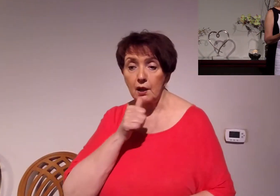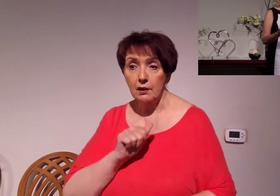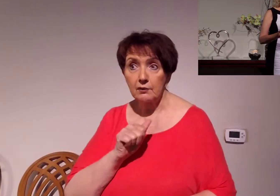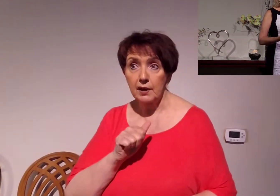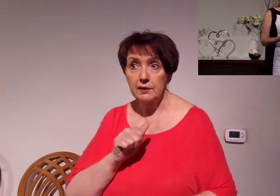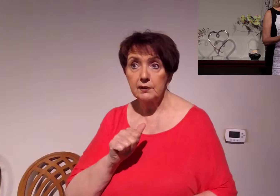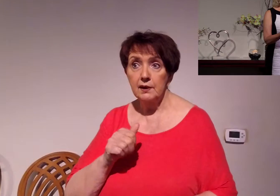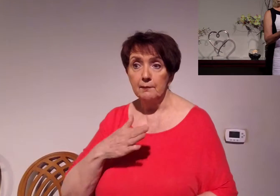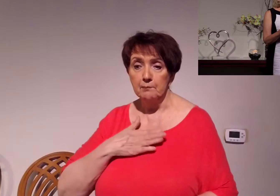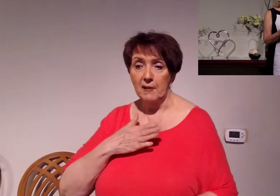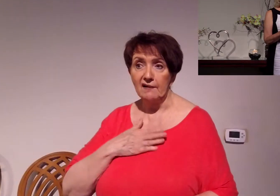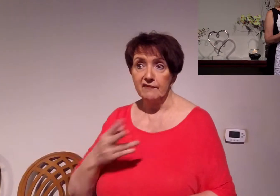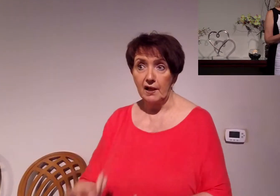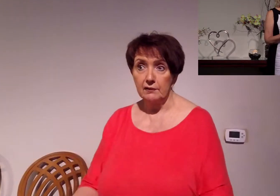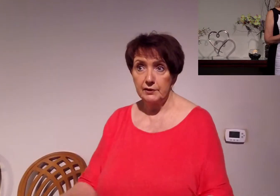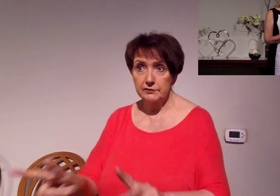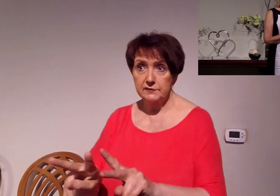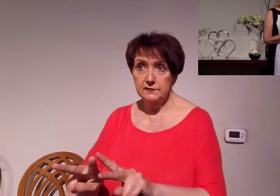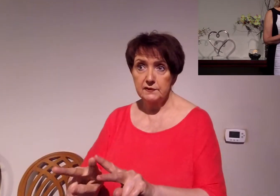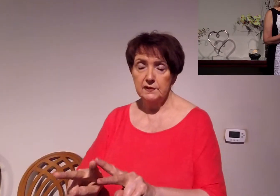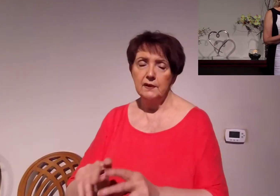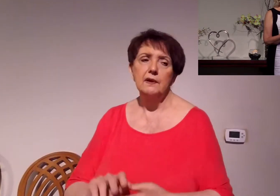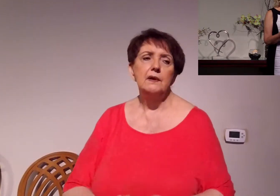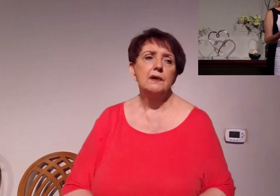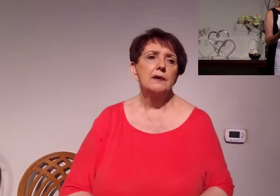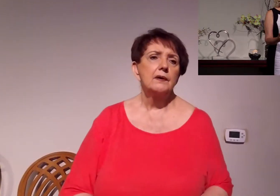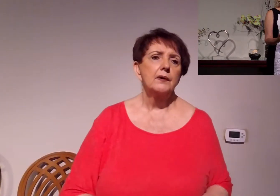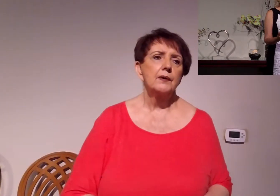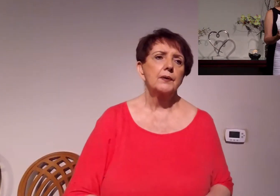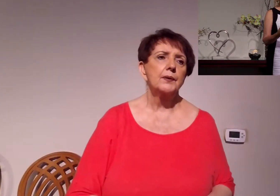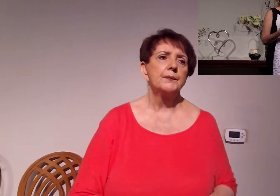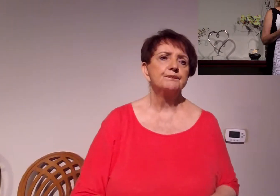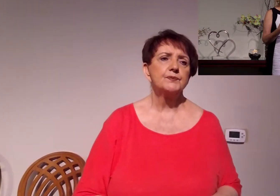But to begin to really explore and to